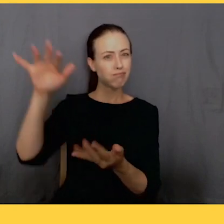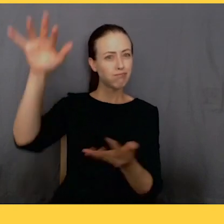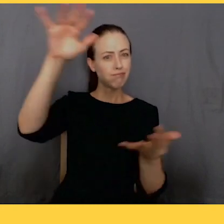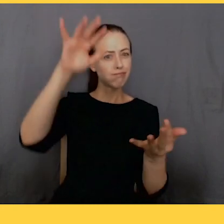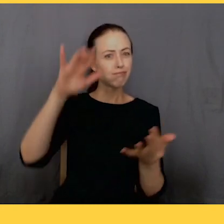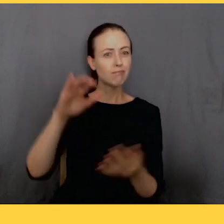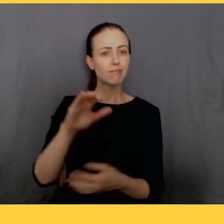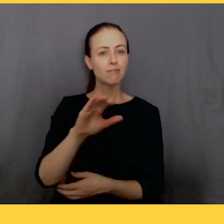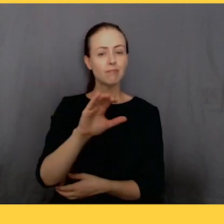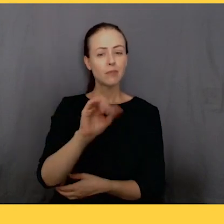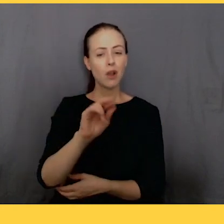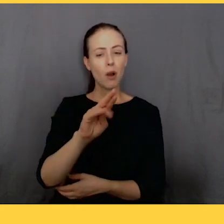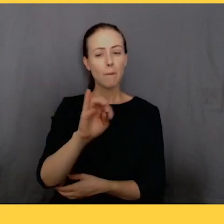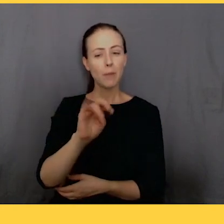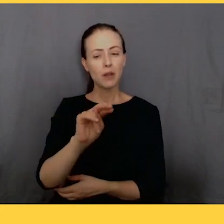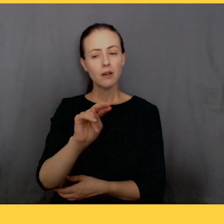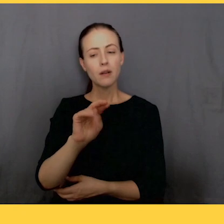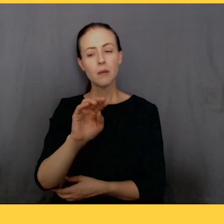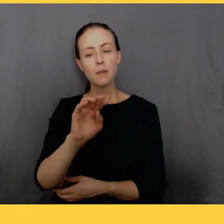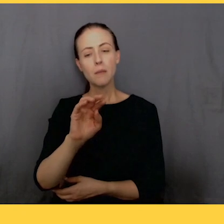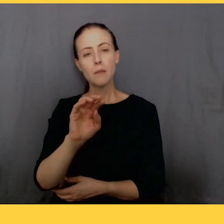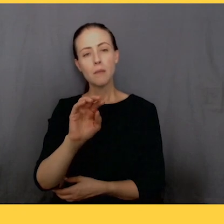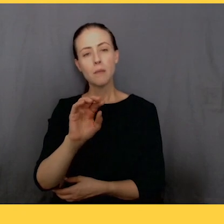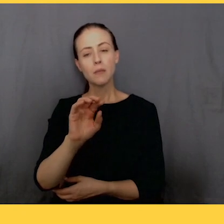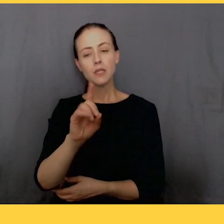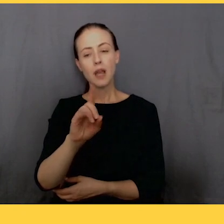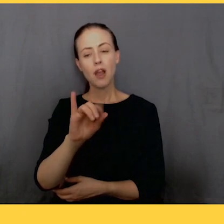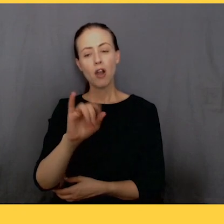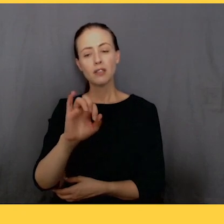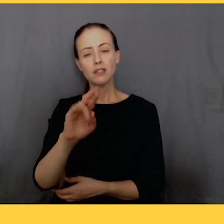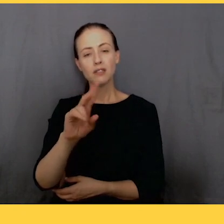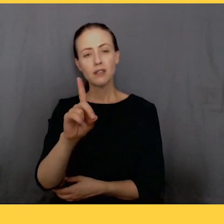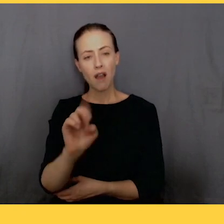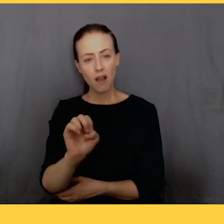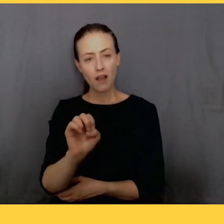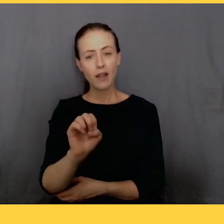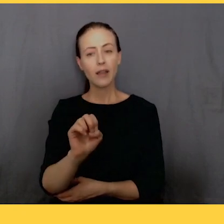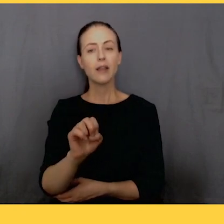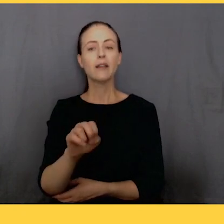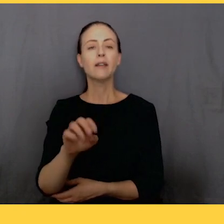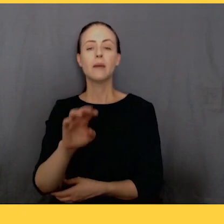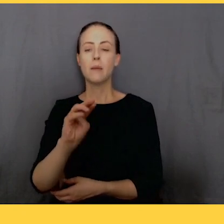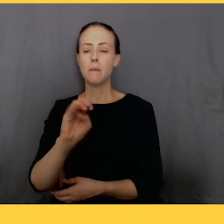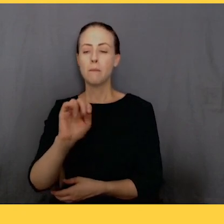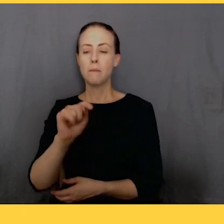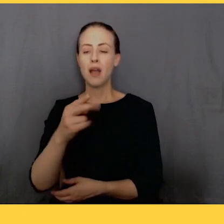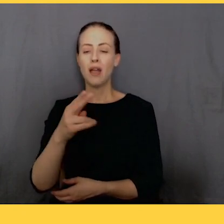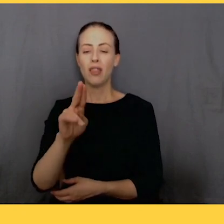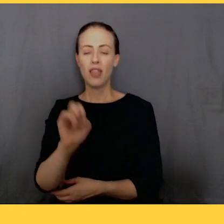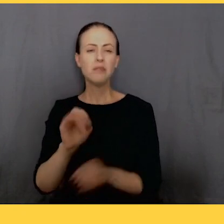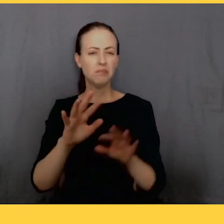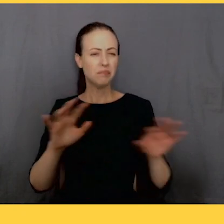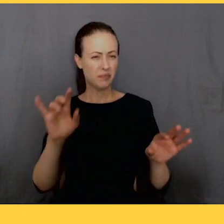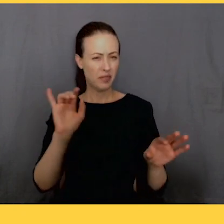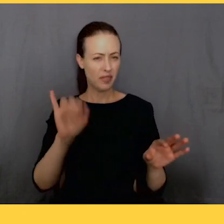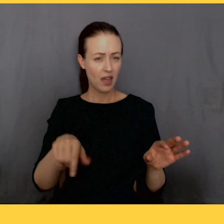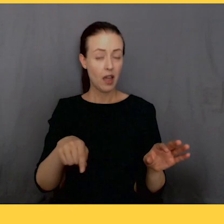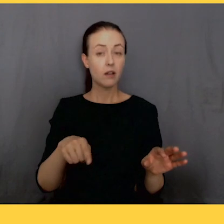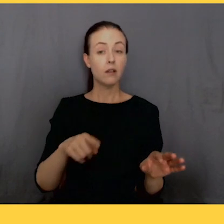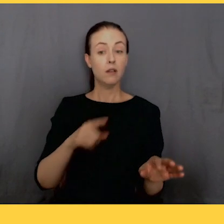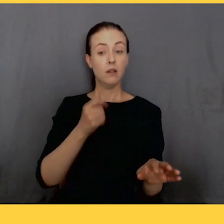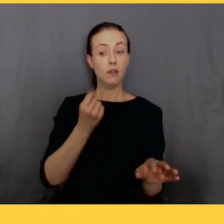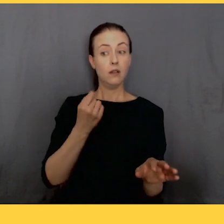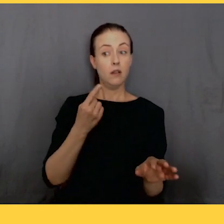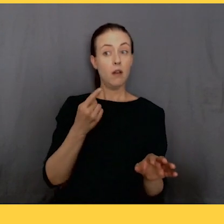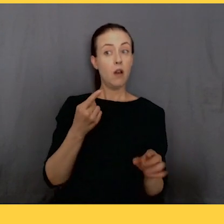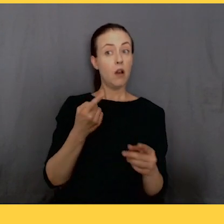US Geological Survey studies shows that greenhouse gas emission from the 2018 California wildfire is on